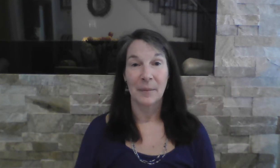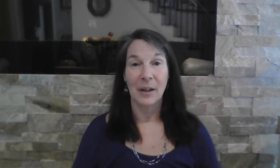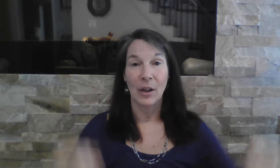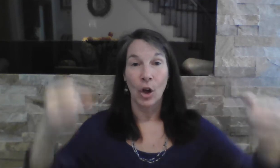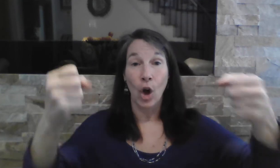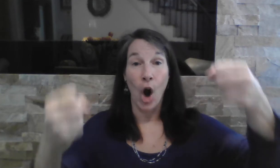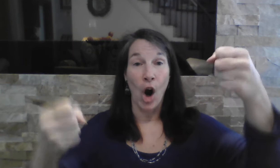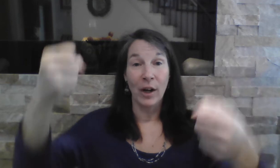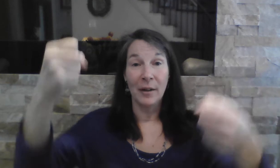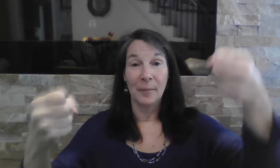Car.